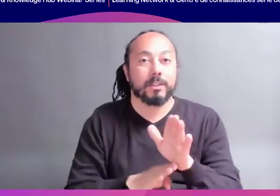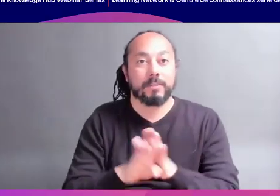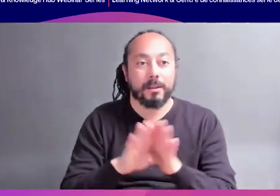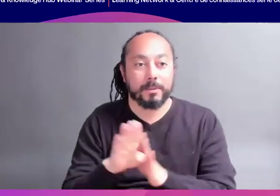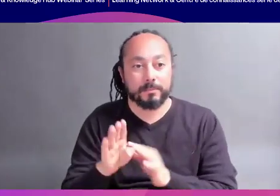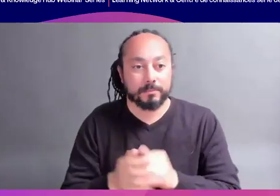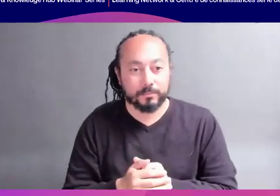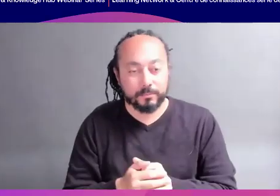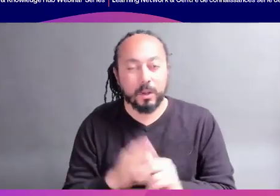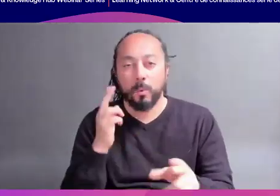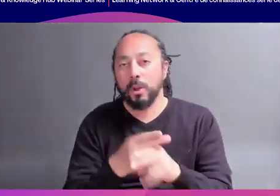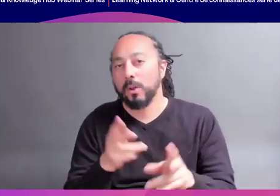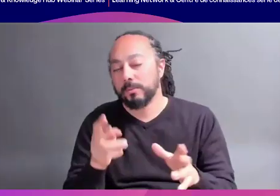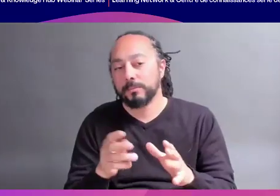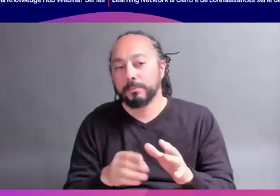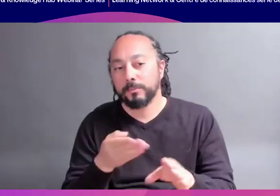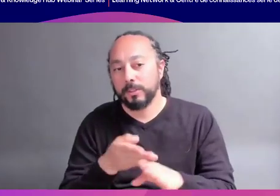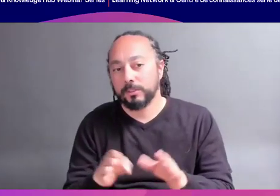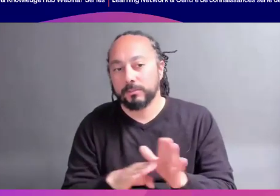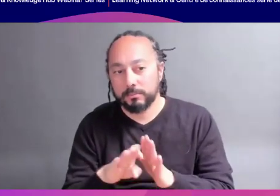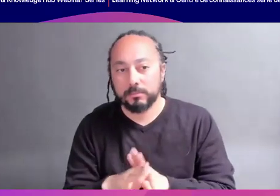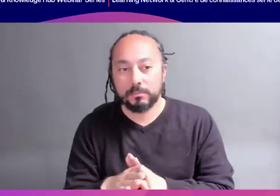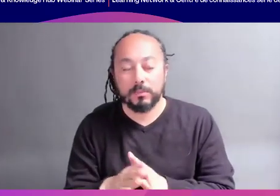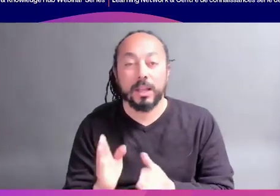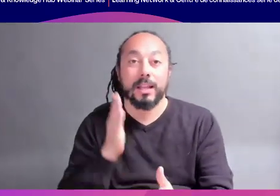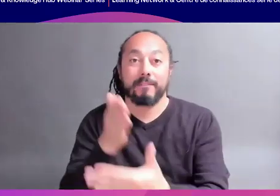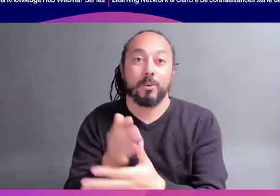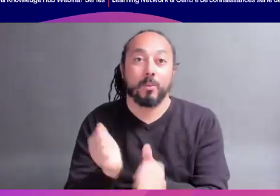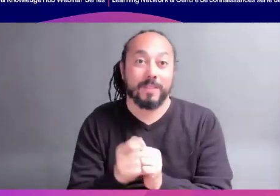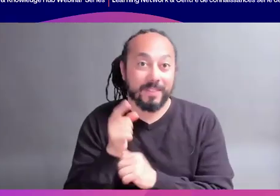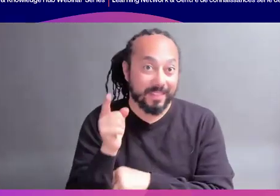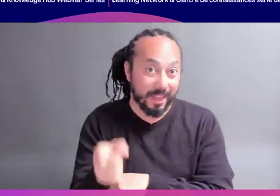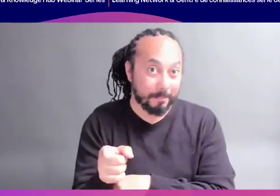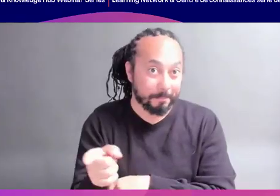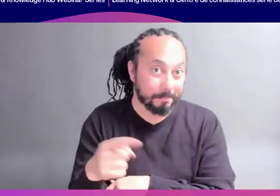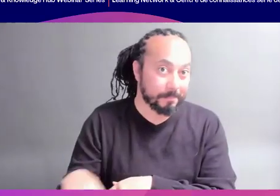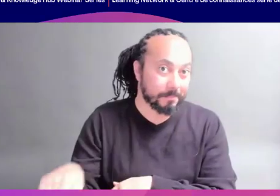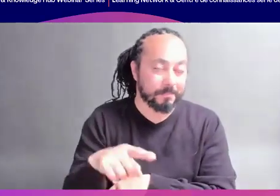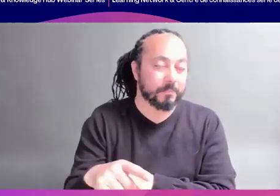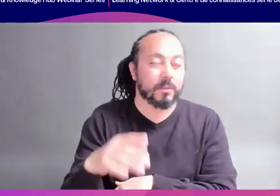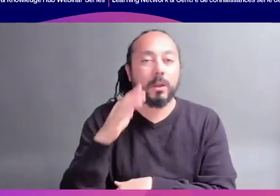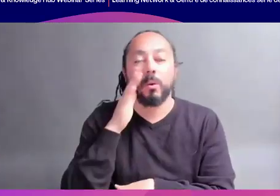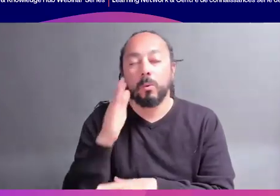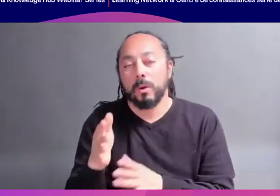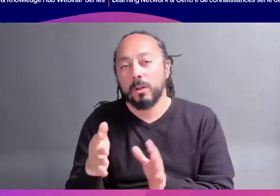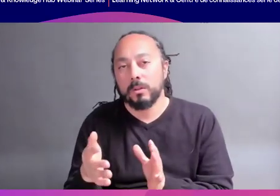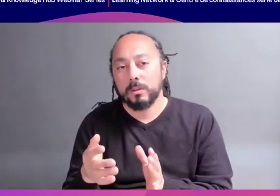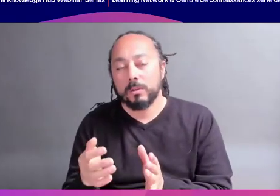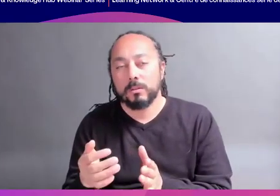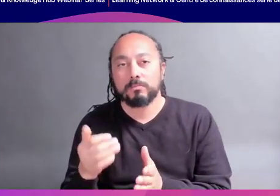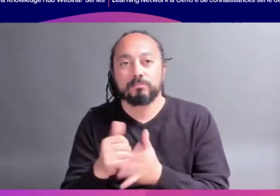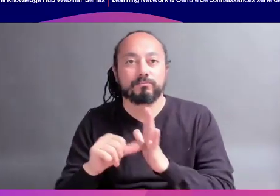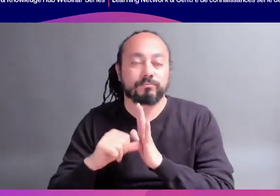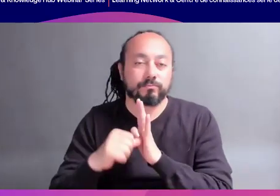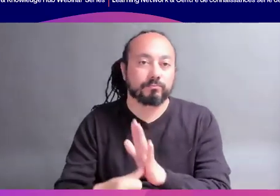We framed it as, an intervention with them that would in many ways, propel